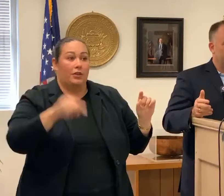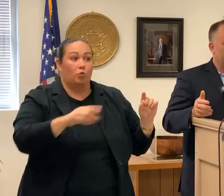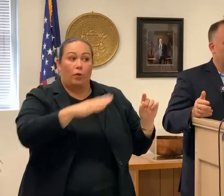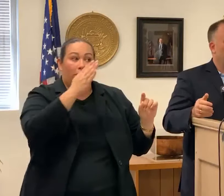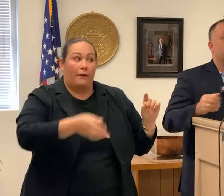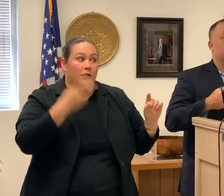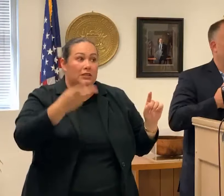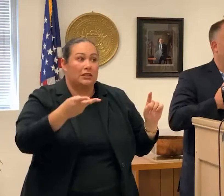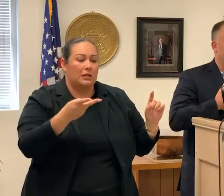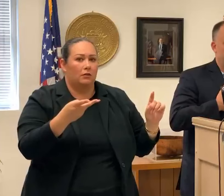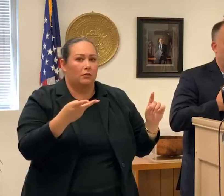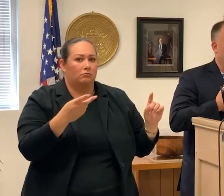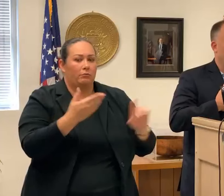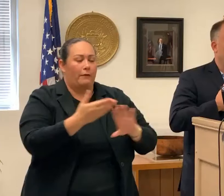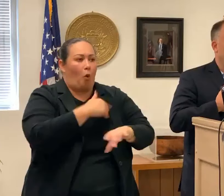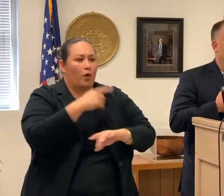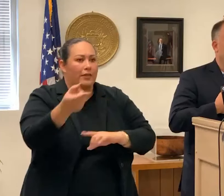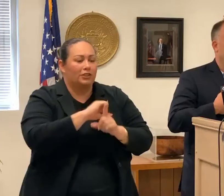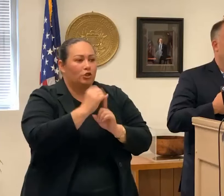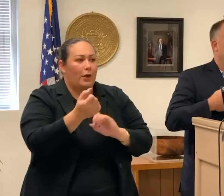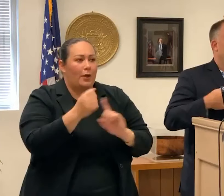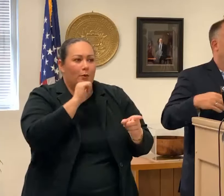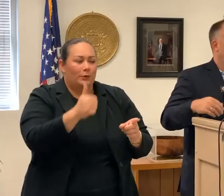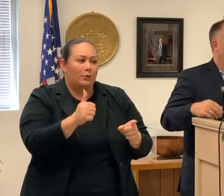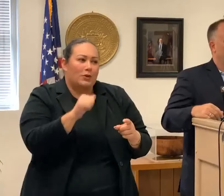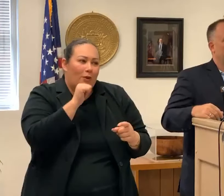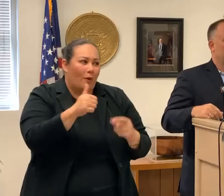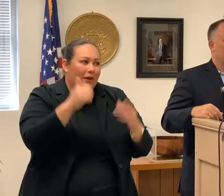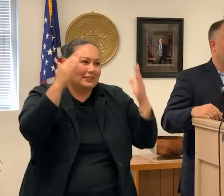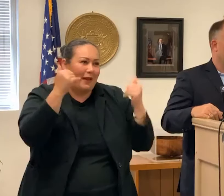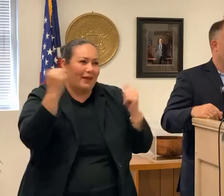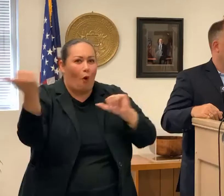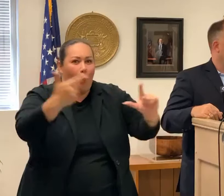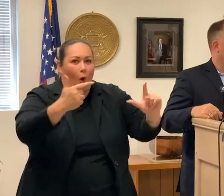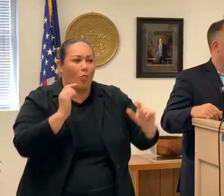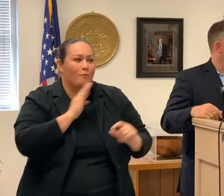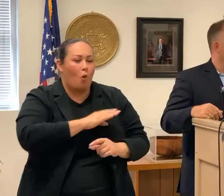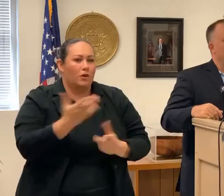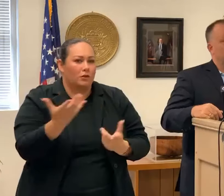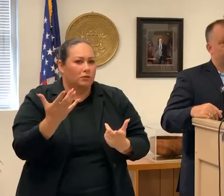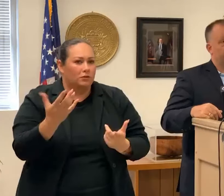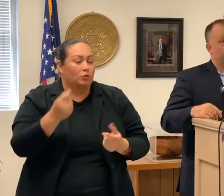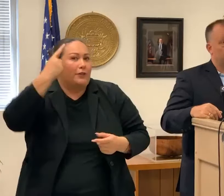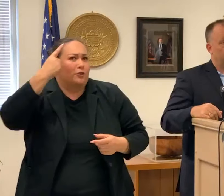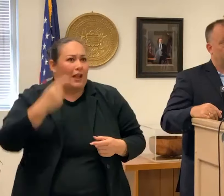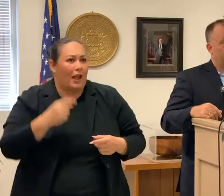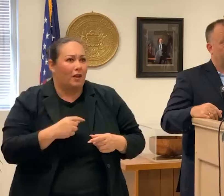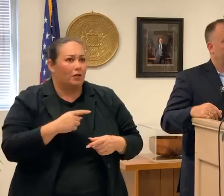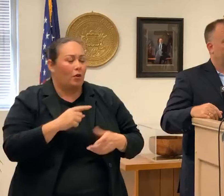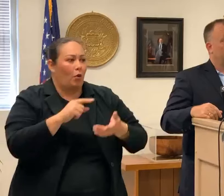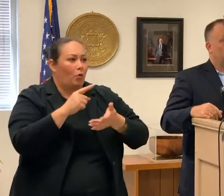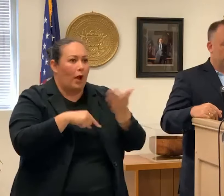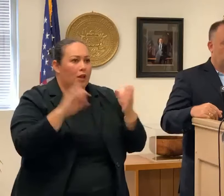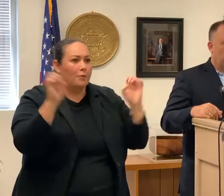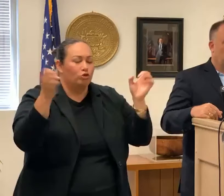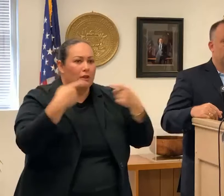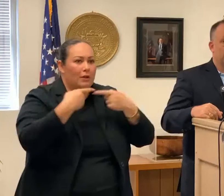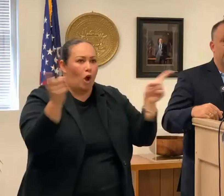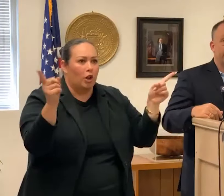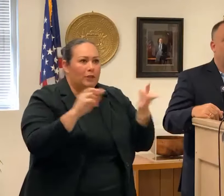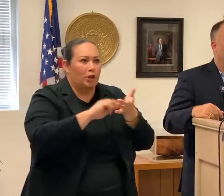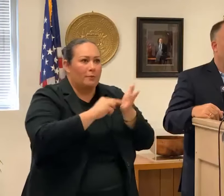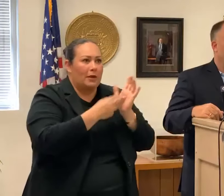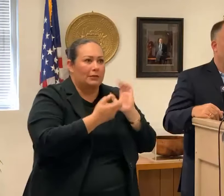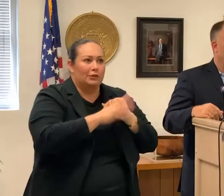unprecedented situation. We don't expect every board to understand what we put into emergency proclamation. Sometimes we just have to share and communicate, which is why,